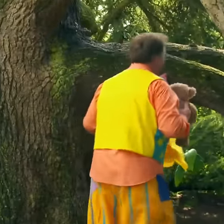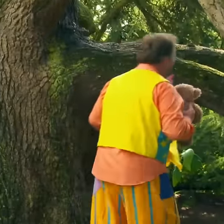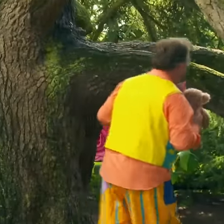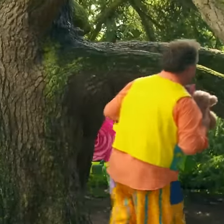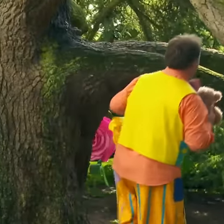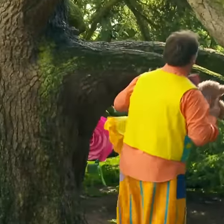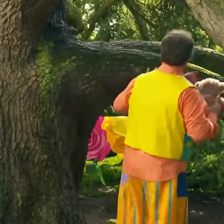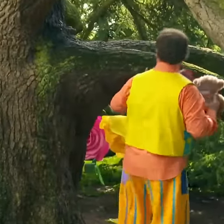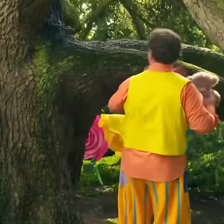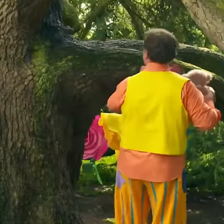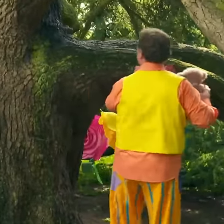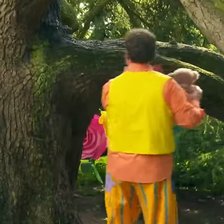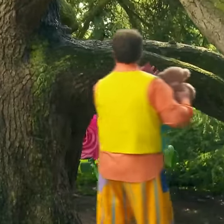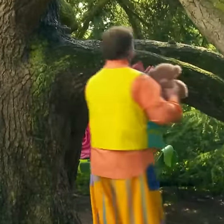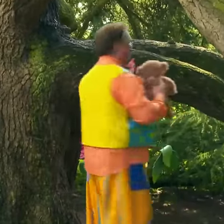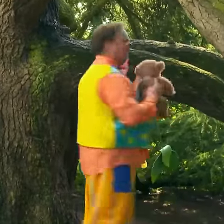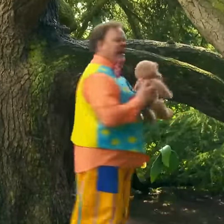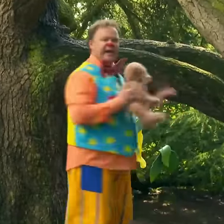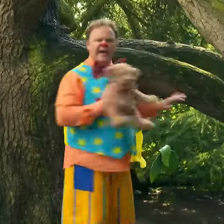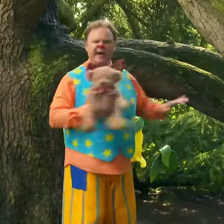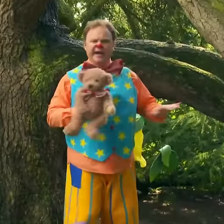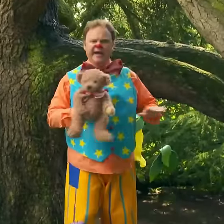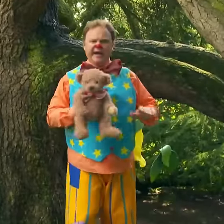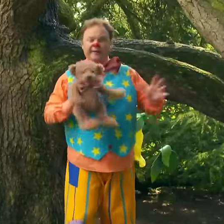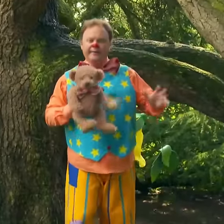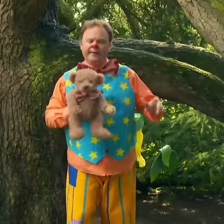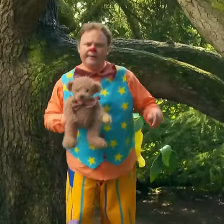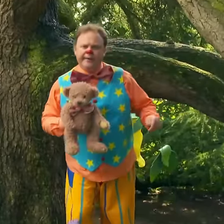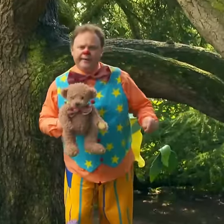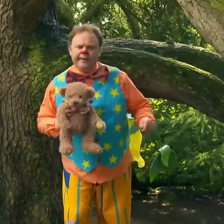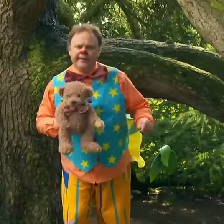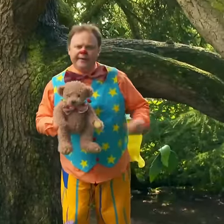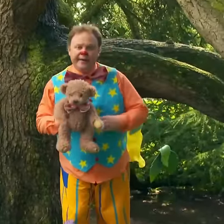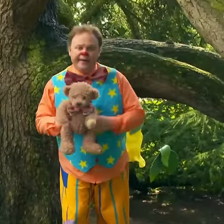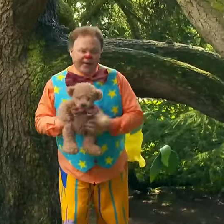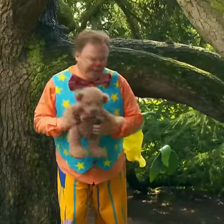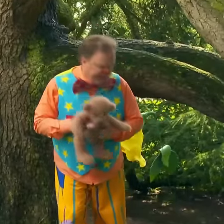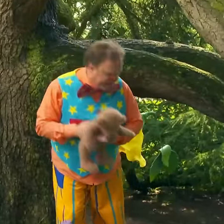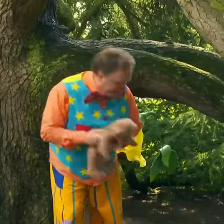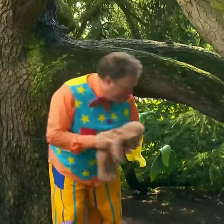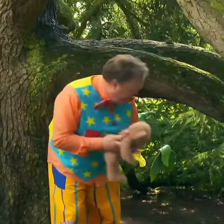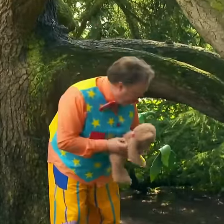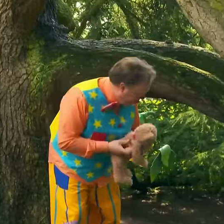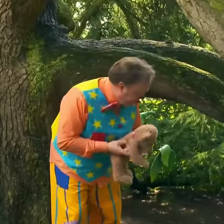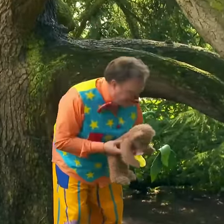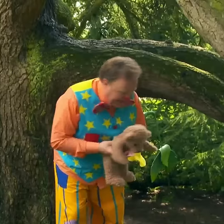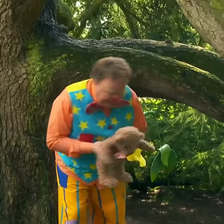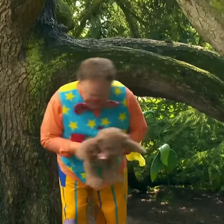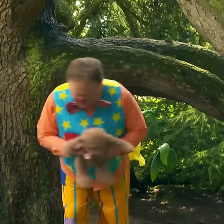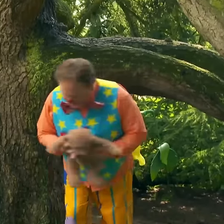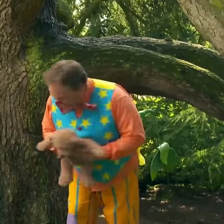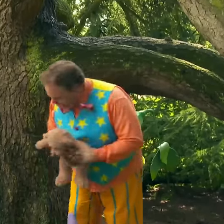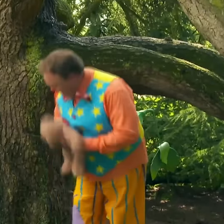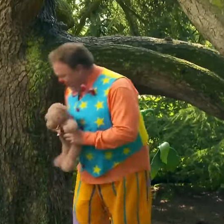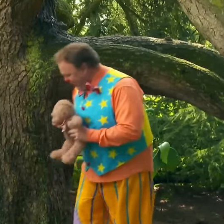No, Mr Tumble. Behind you, on the ground. On the ground?